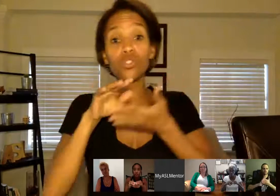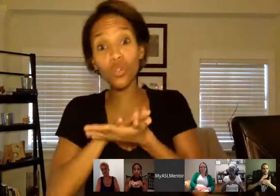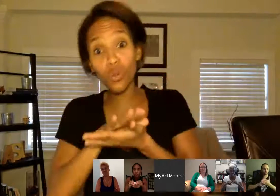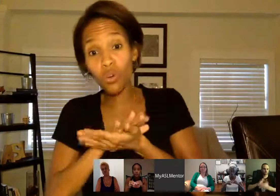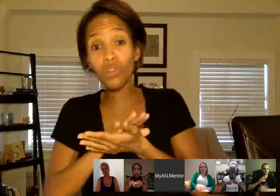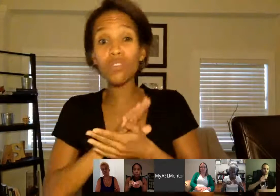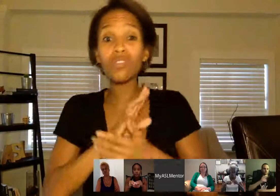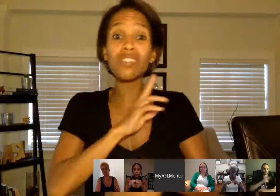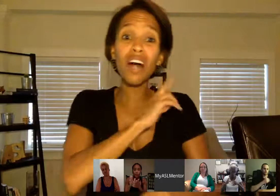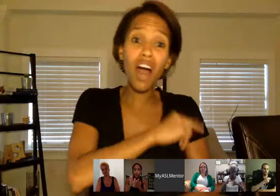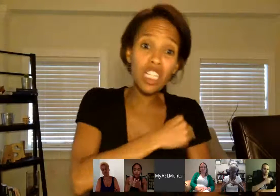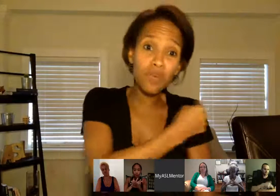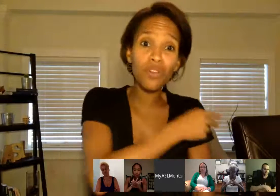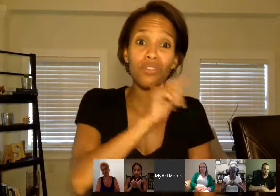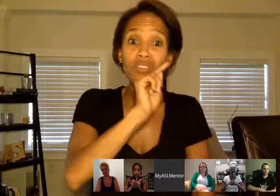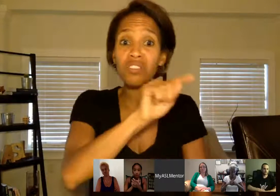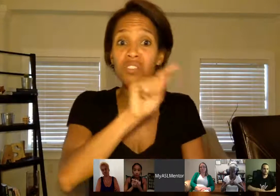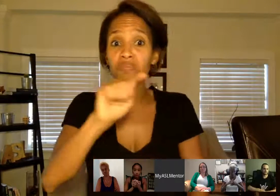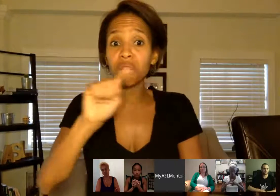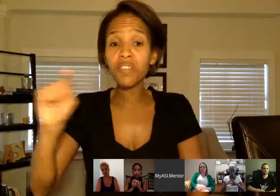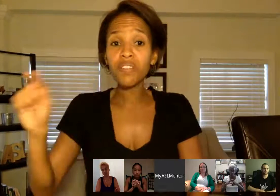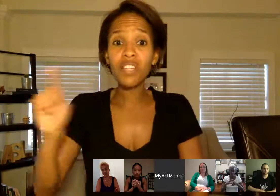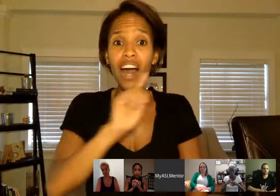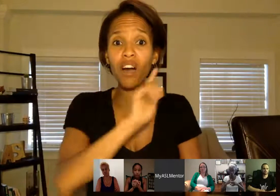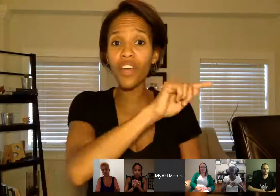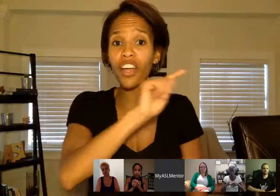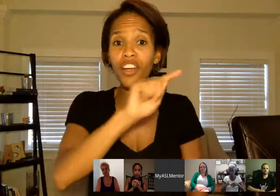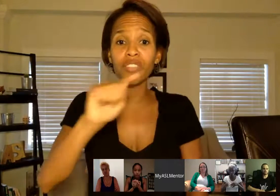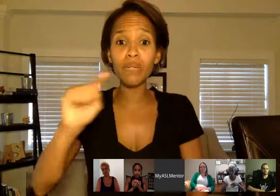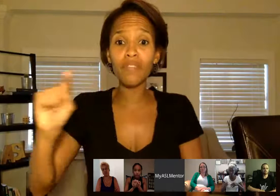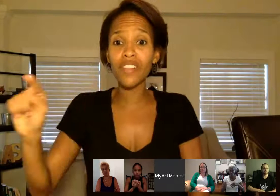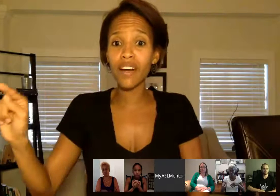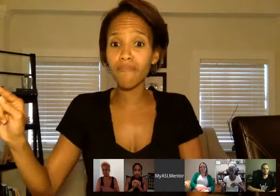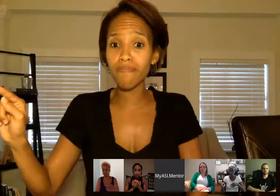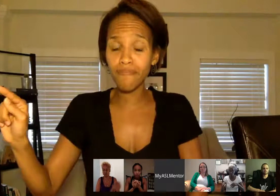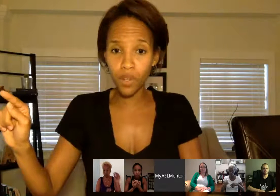Museums, schools, hospitals,